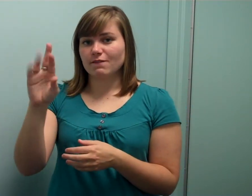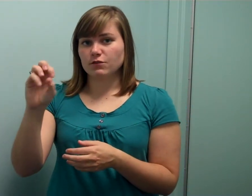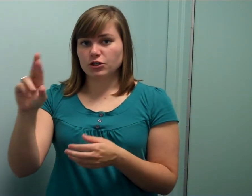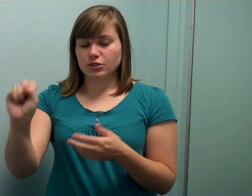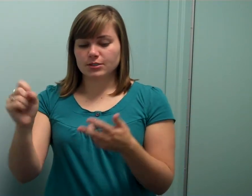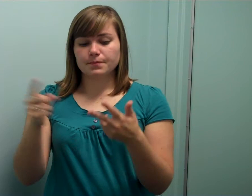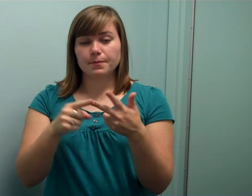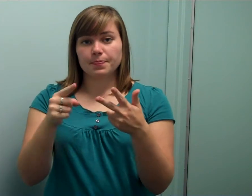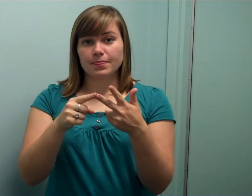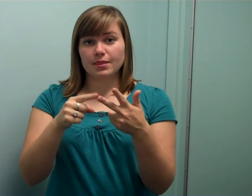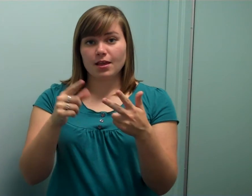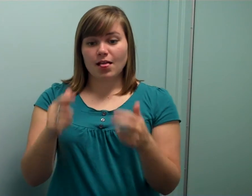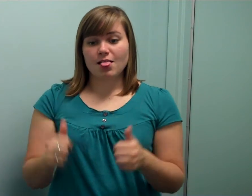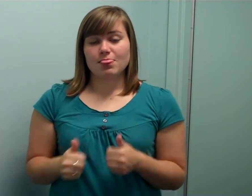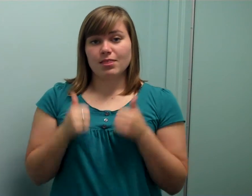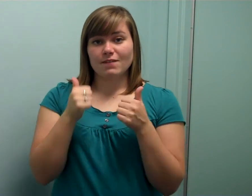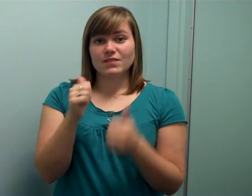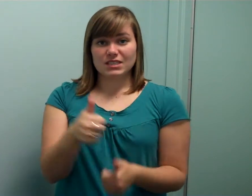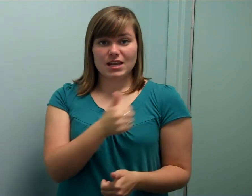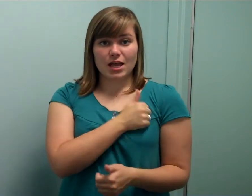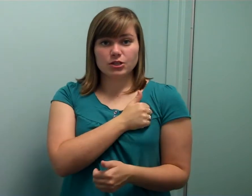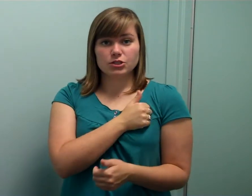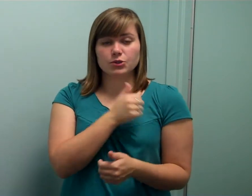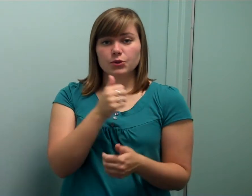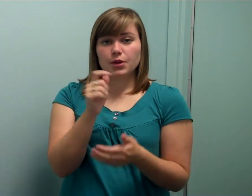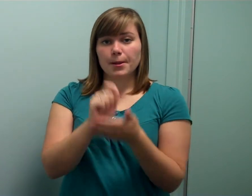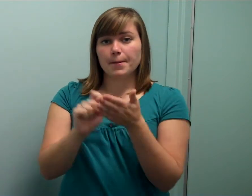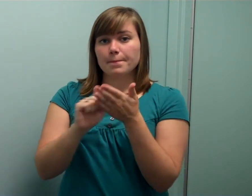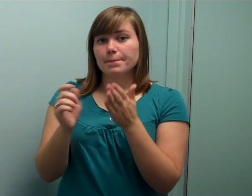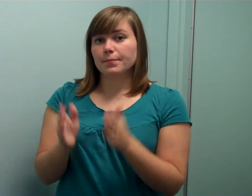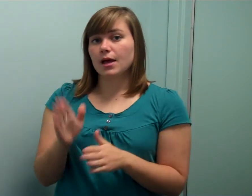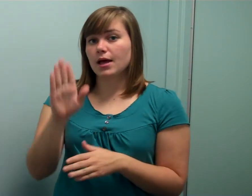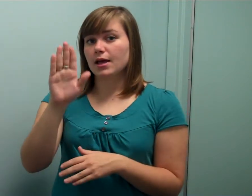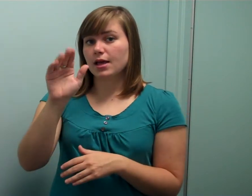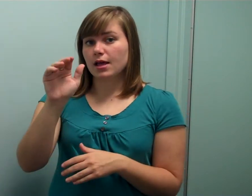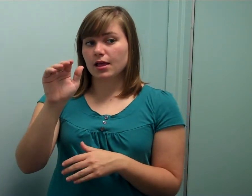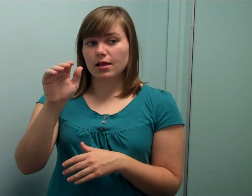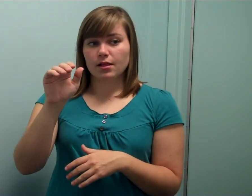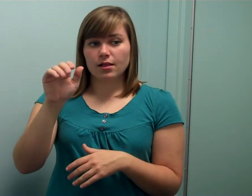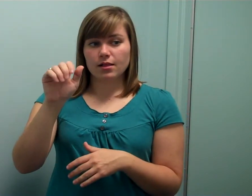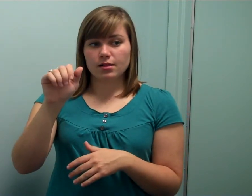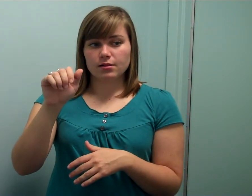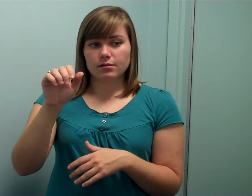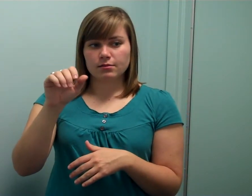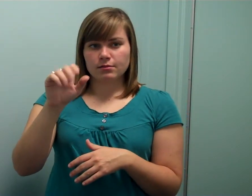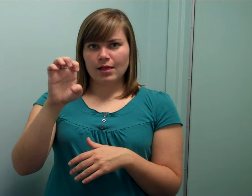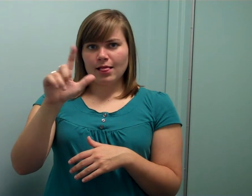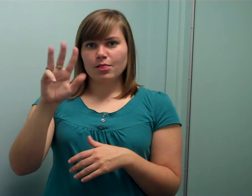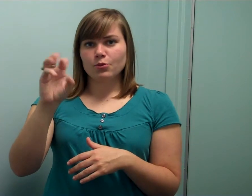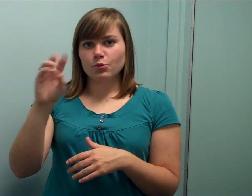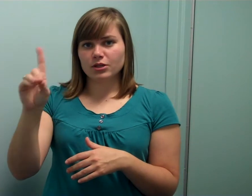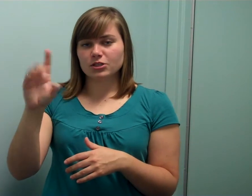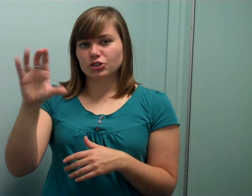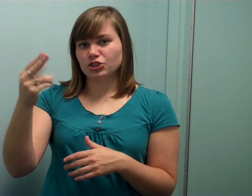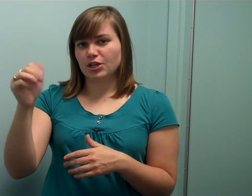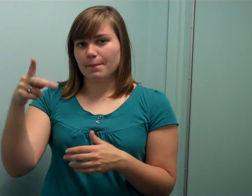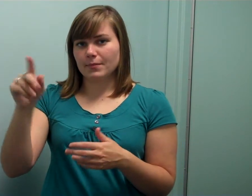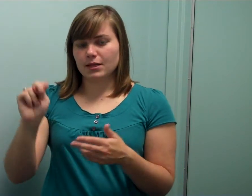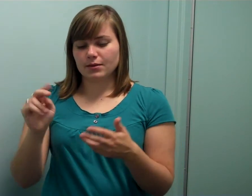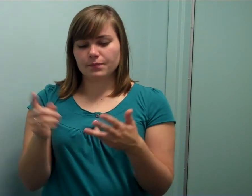Attitude by Elwood N. Chapman, and finally, Peace, Love, and Healing by Dr.